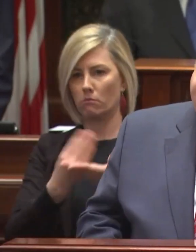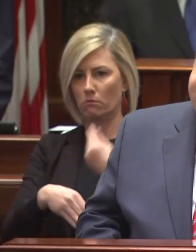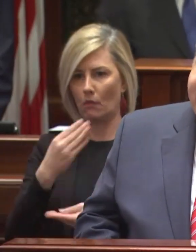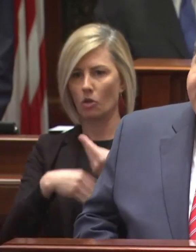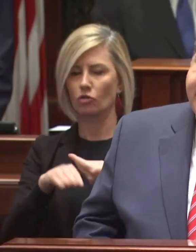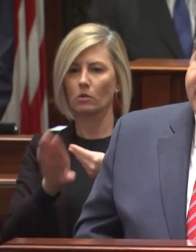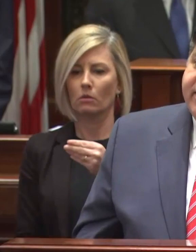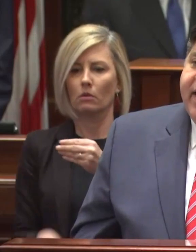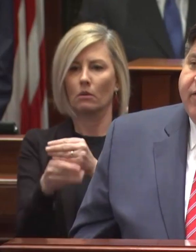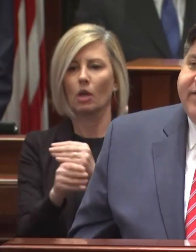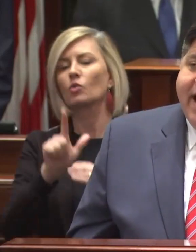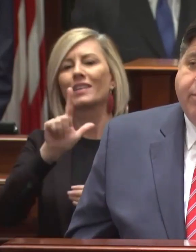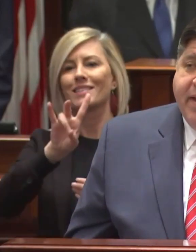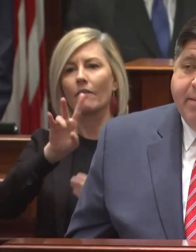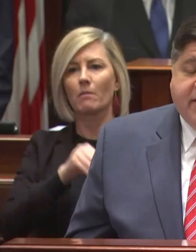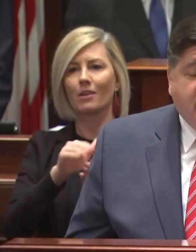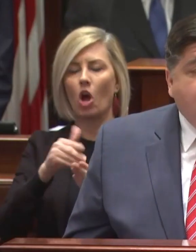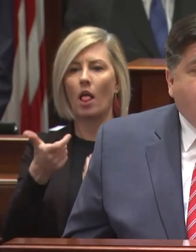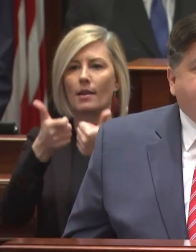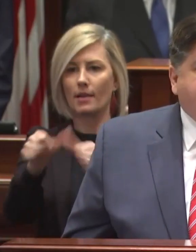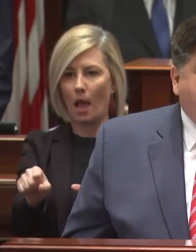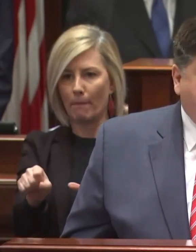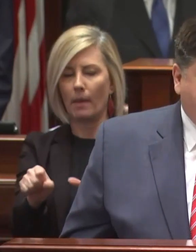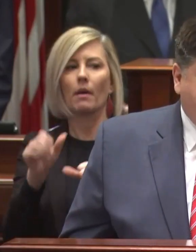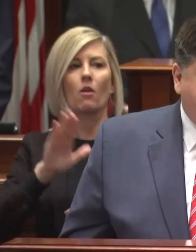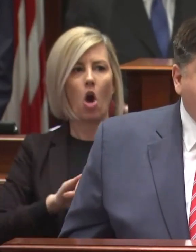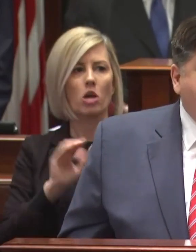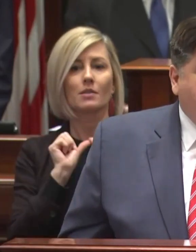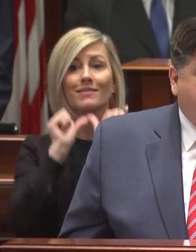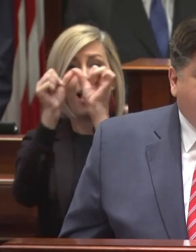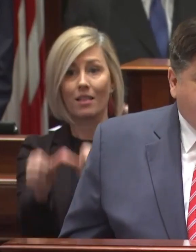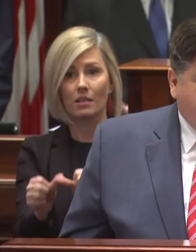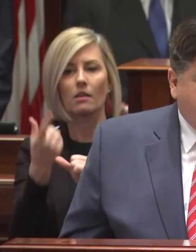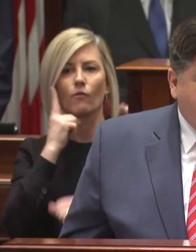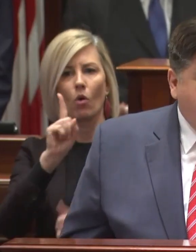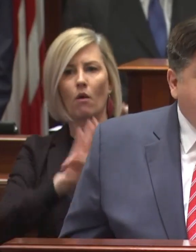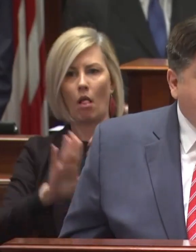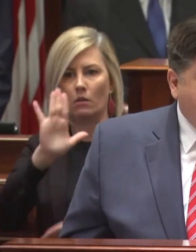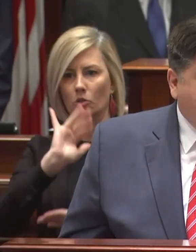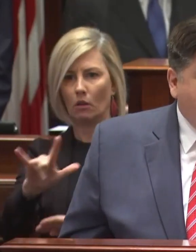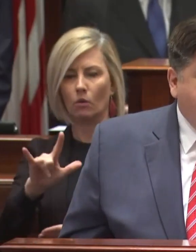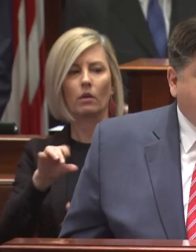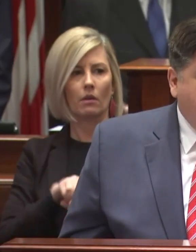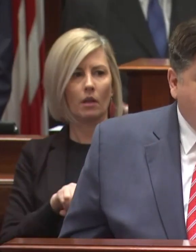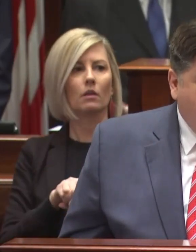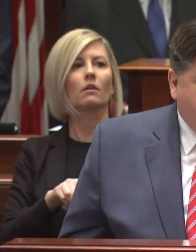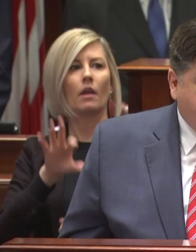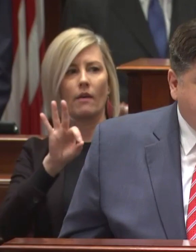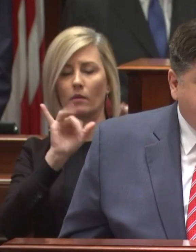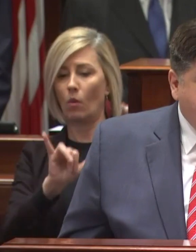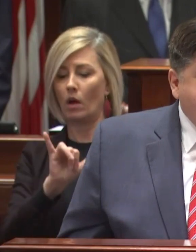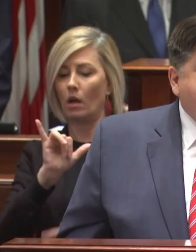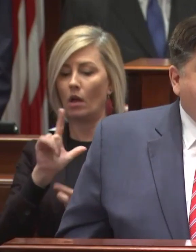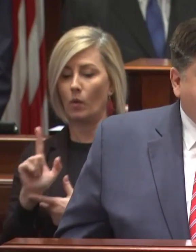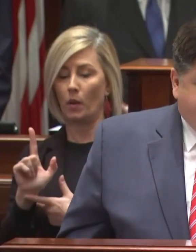a $27 million down payment on solvency for College Illinois in